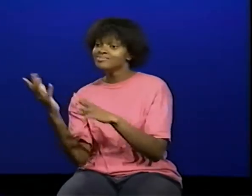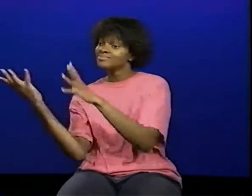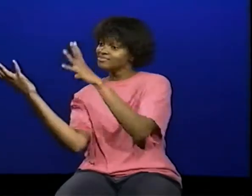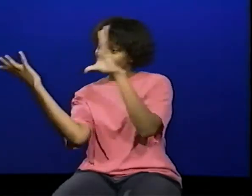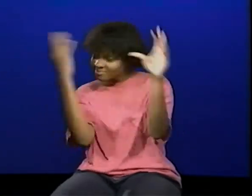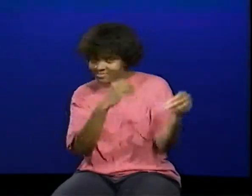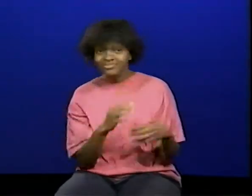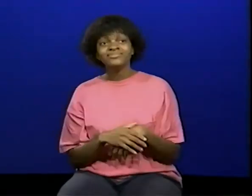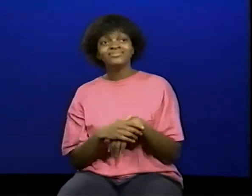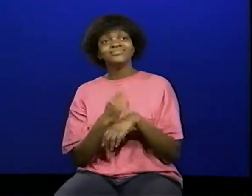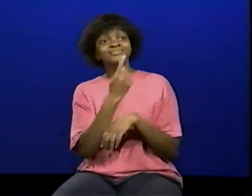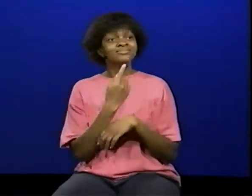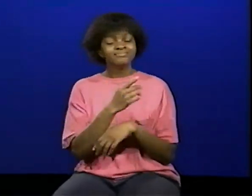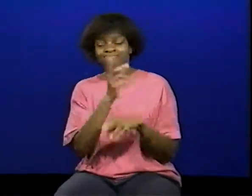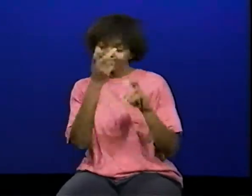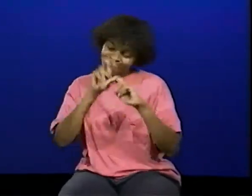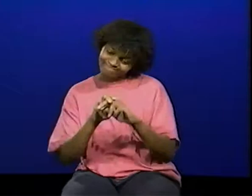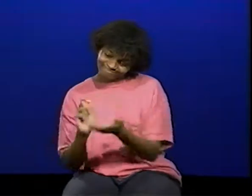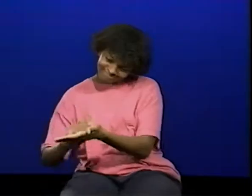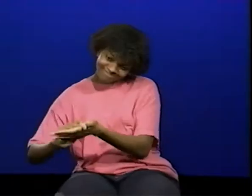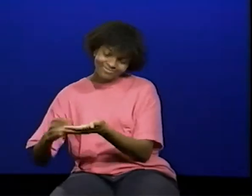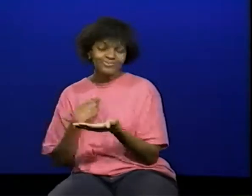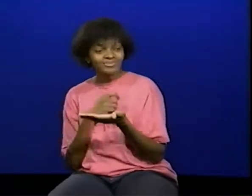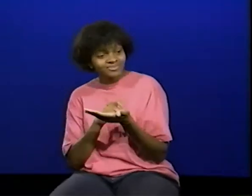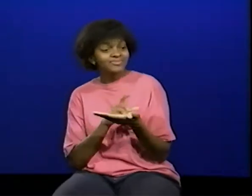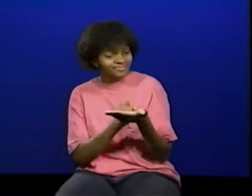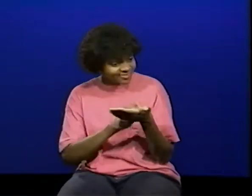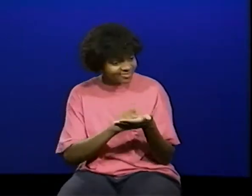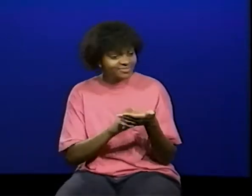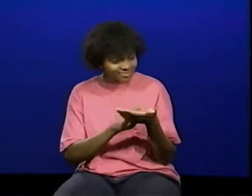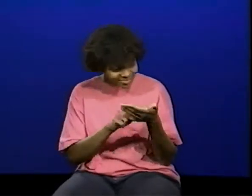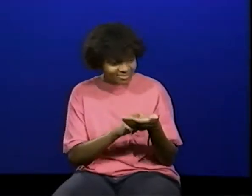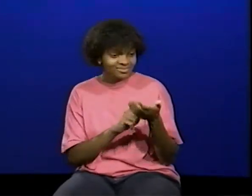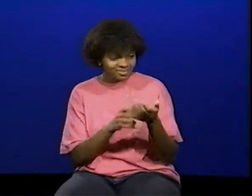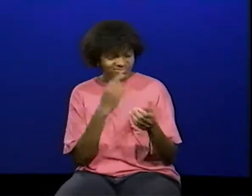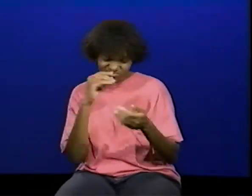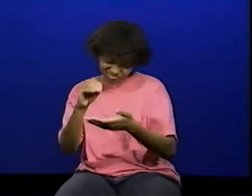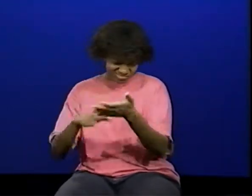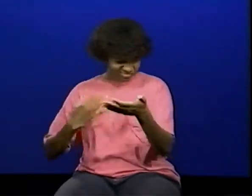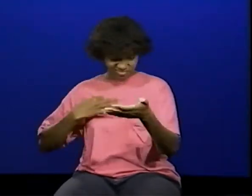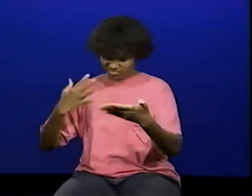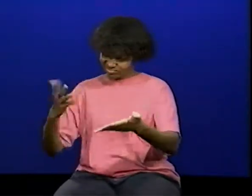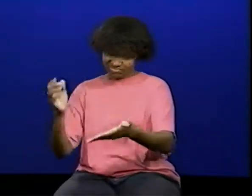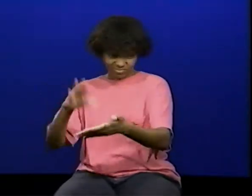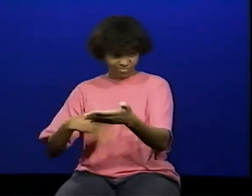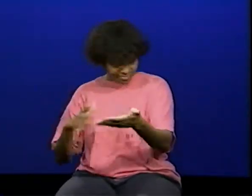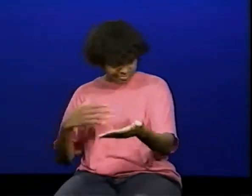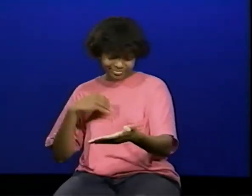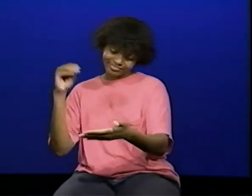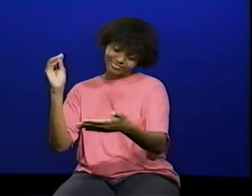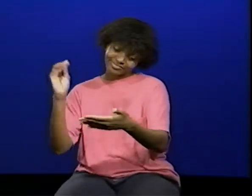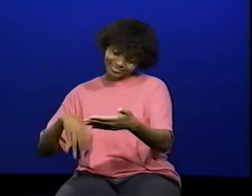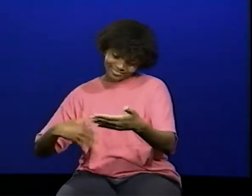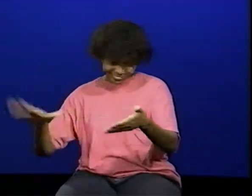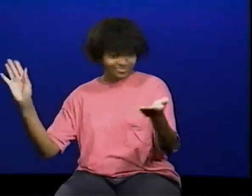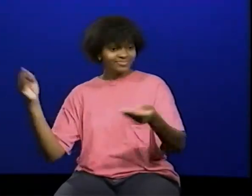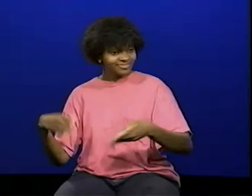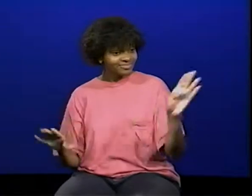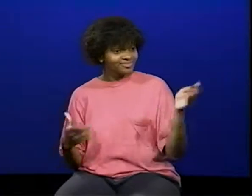my eyes wandered around the room until the meeting was over. And then we all left. Well, after that was over with, they gave me some forms to